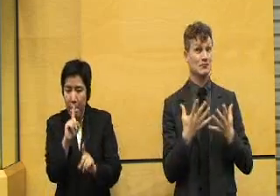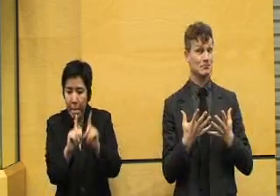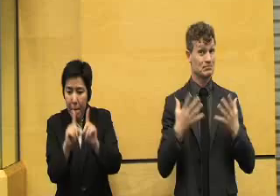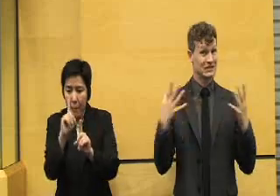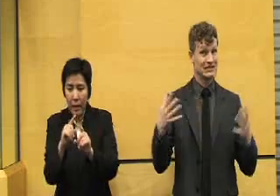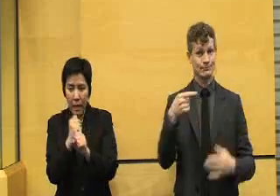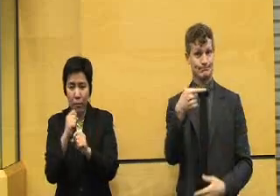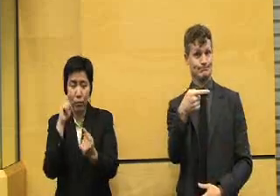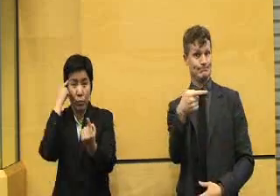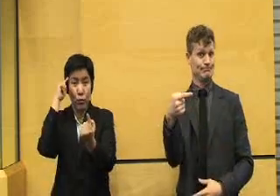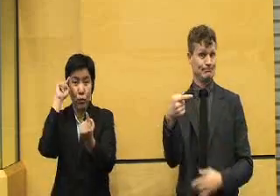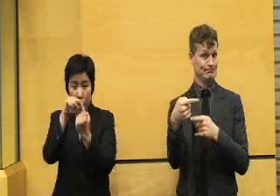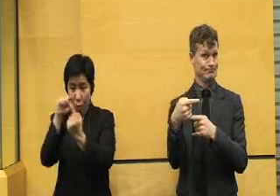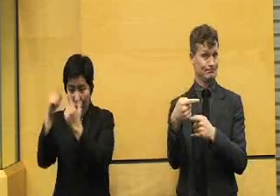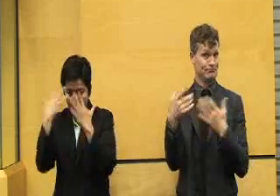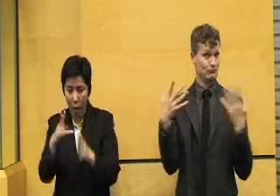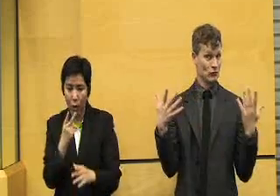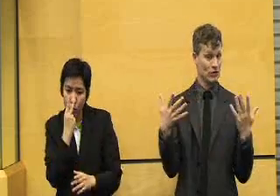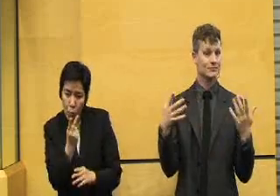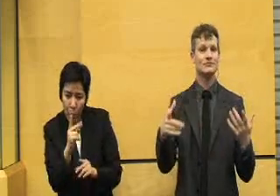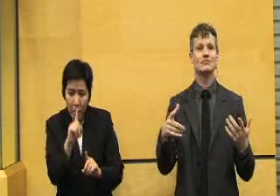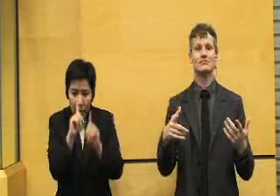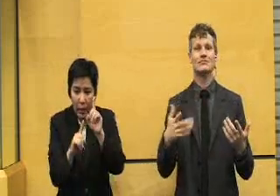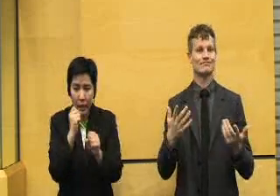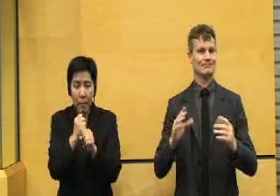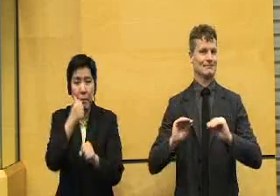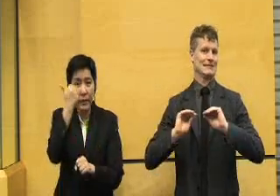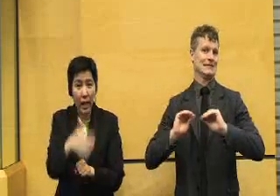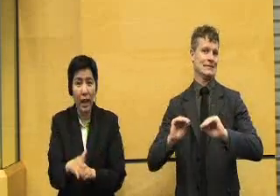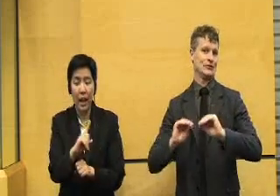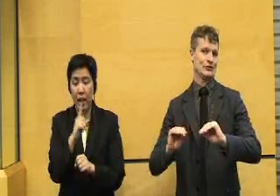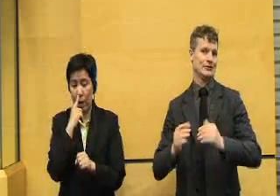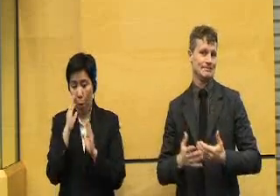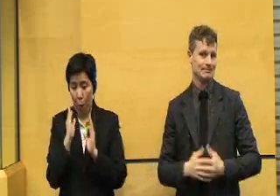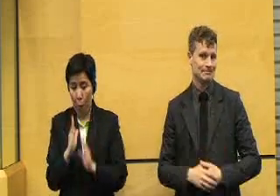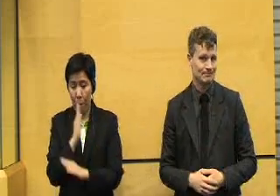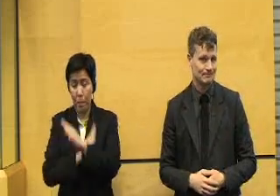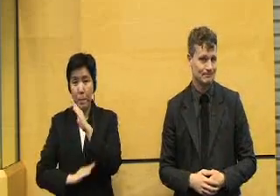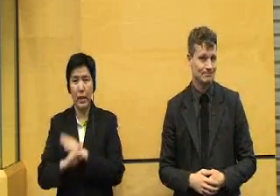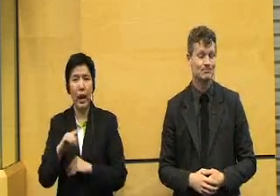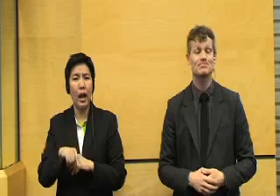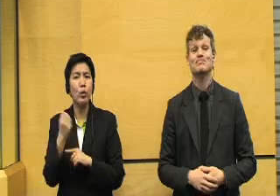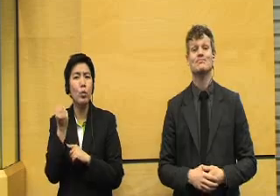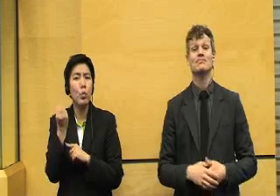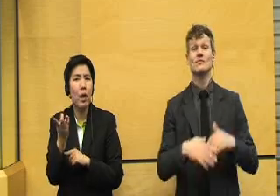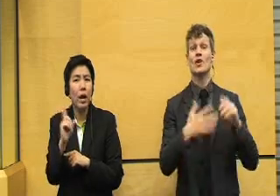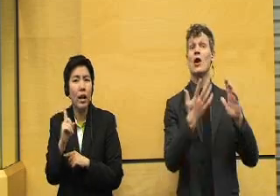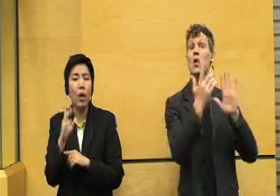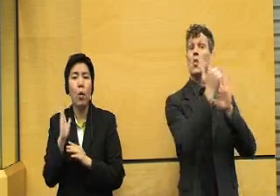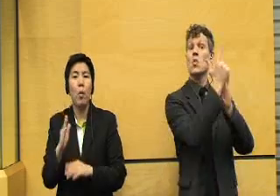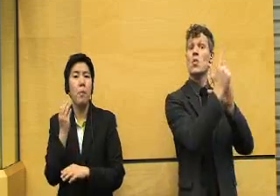or their parents face much difficulty is education. Relevant laws state that persons with